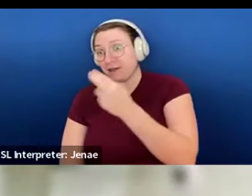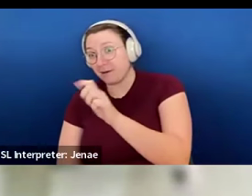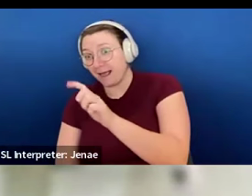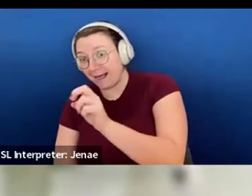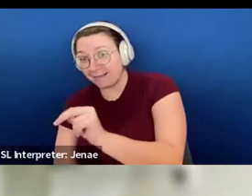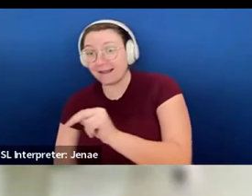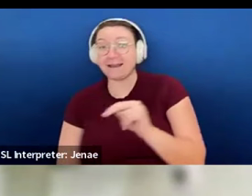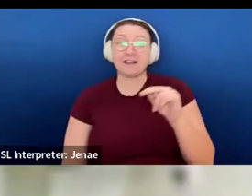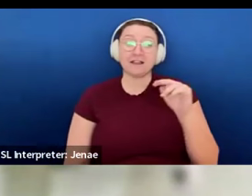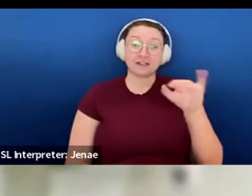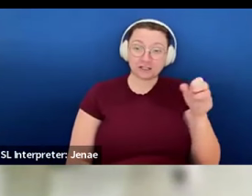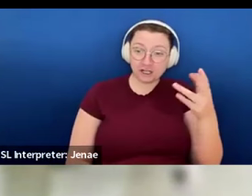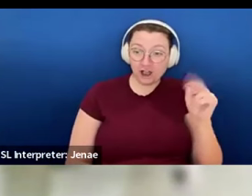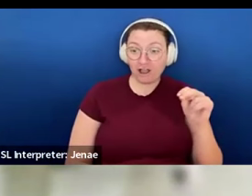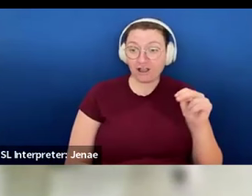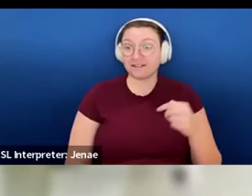I'm assuming